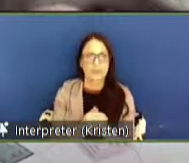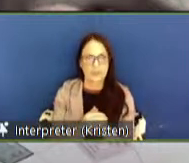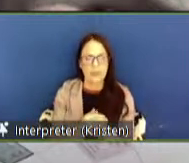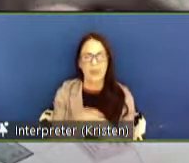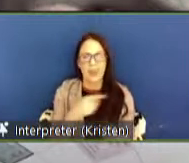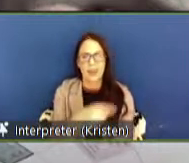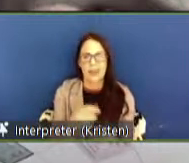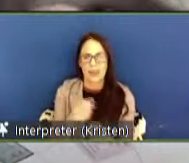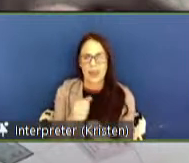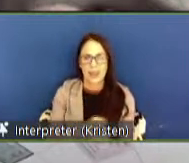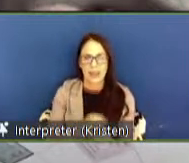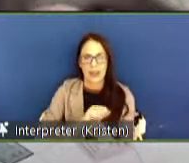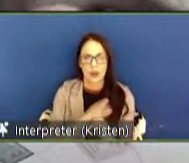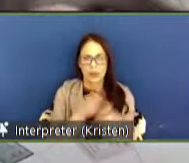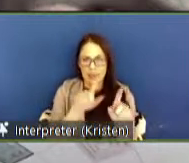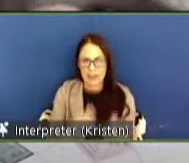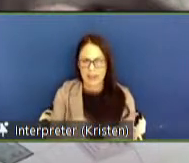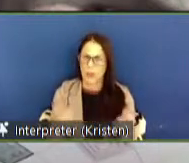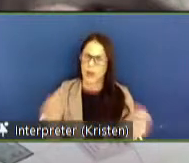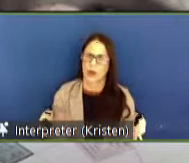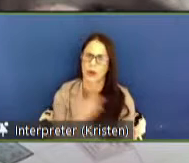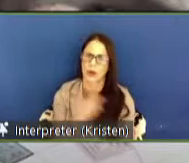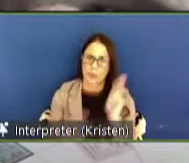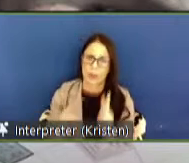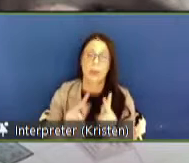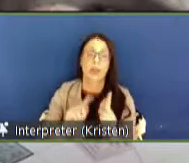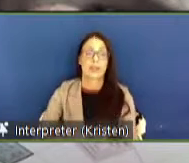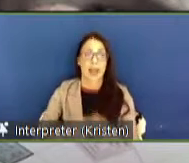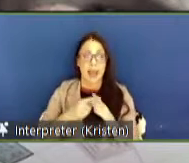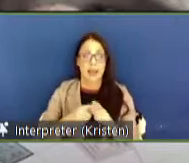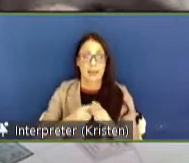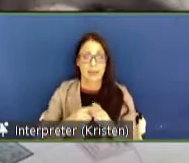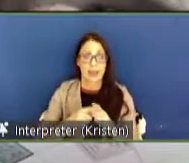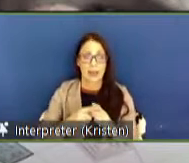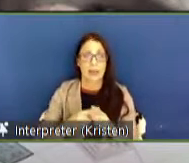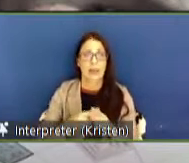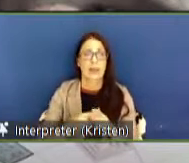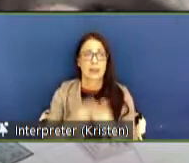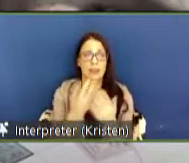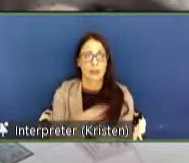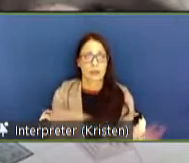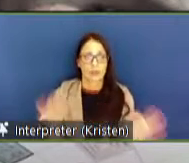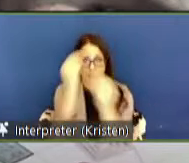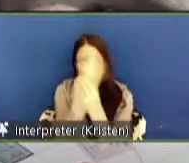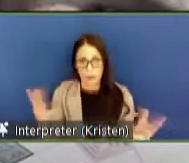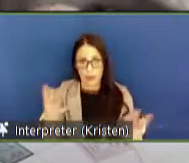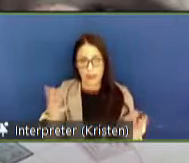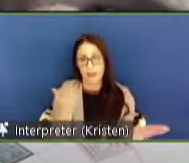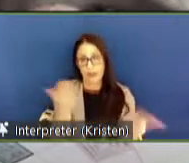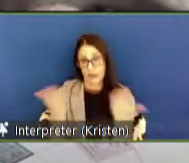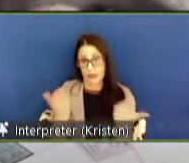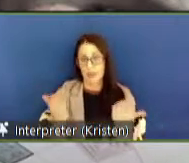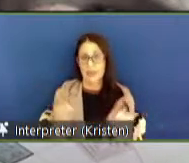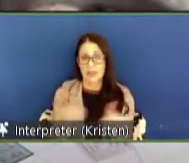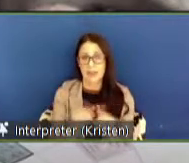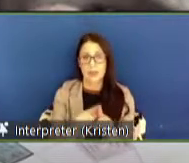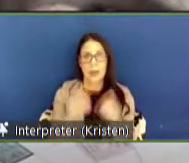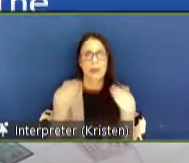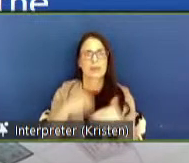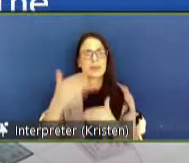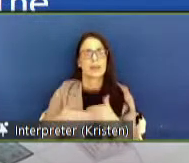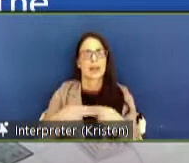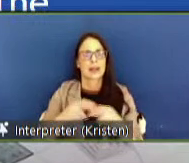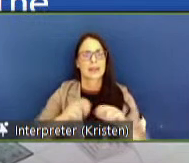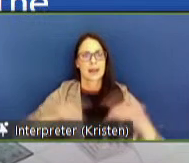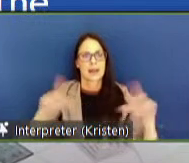and we really do want to encourage people to activate the free anonymous exposure notification service as well. Next slide.